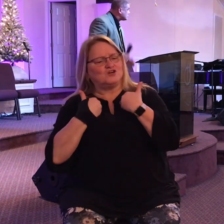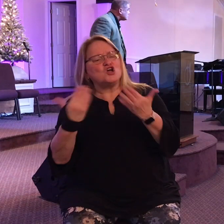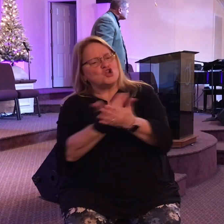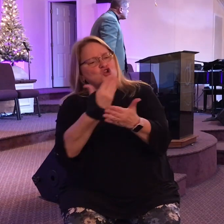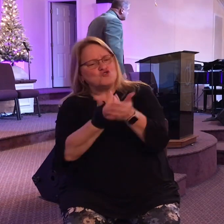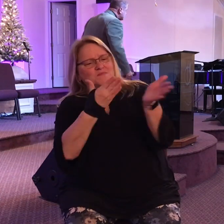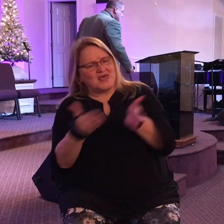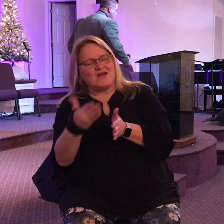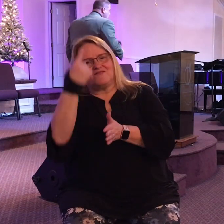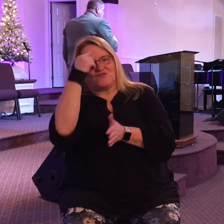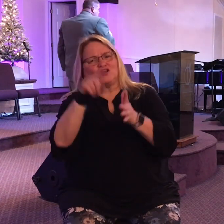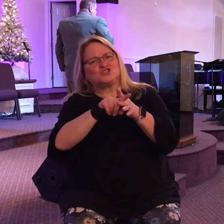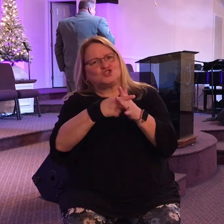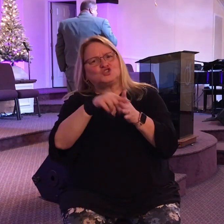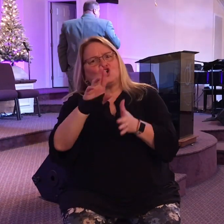church.